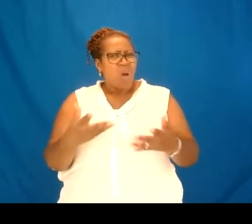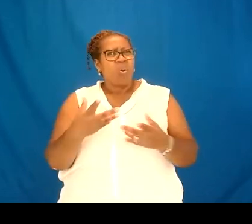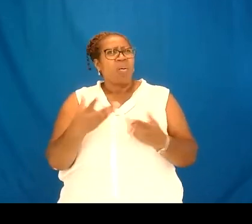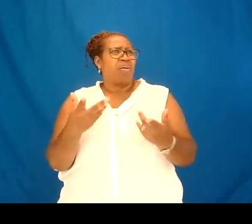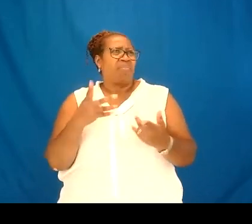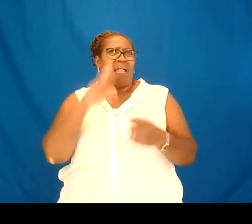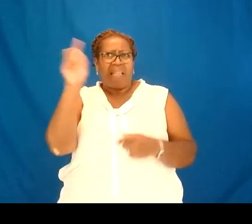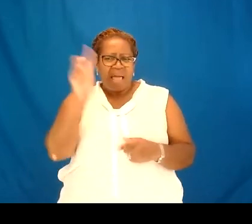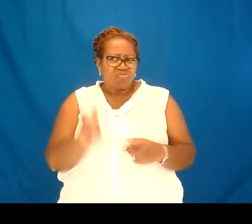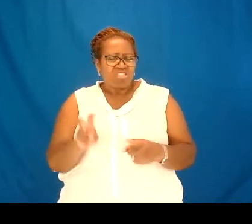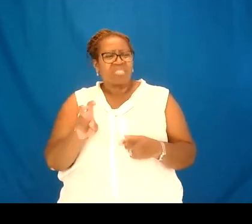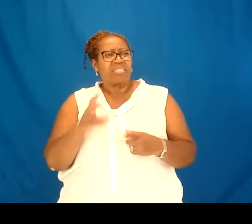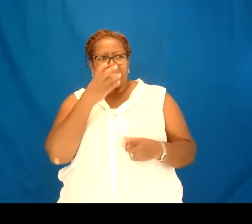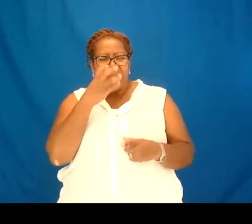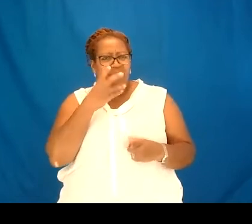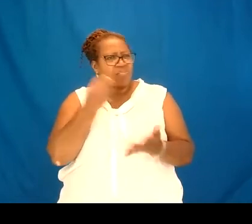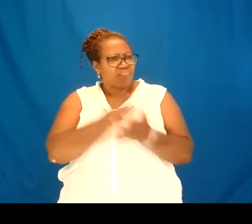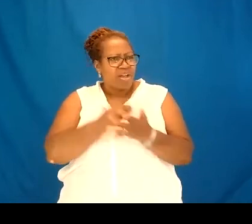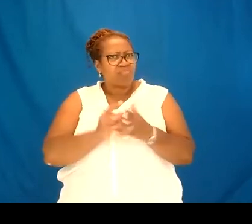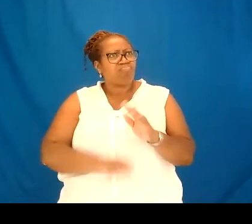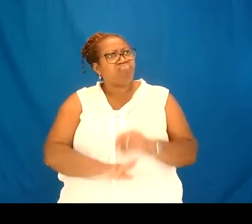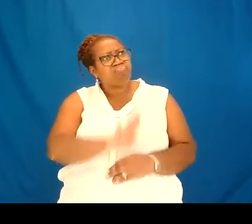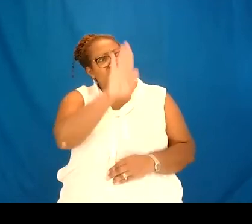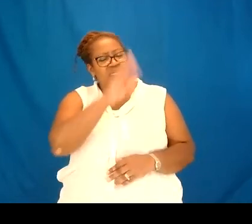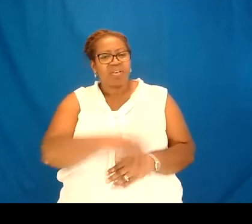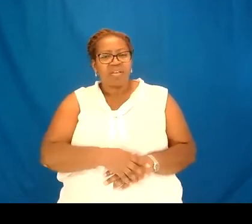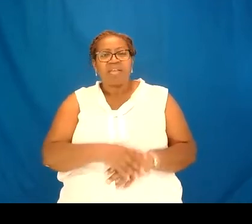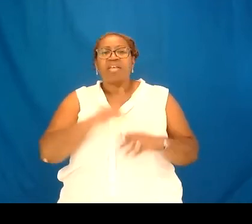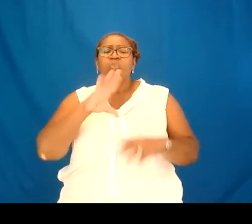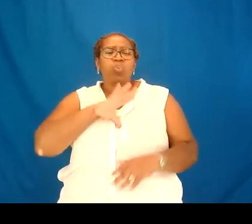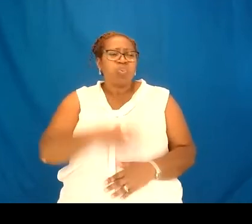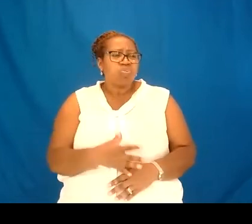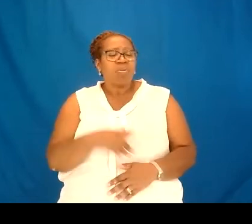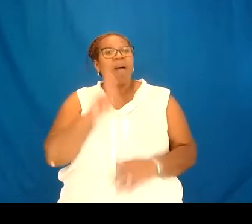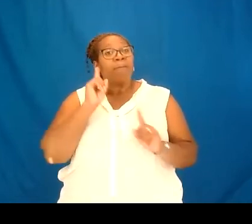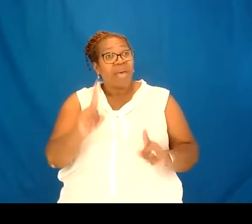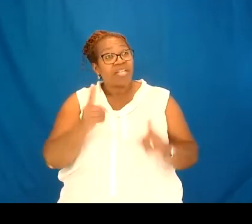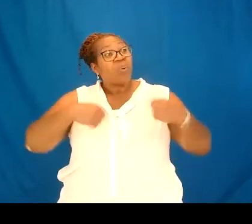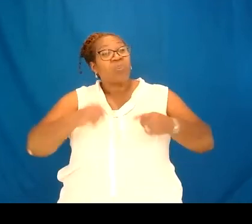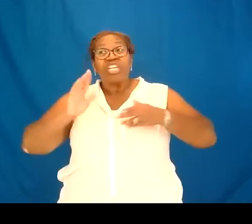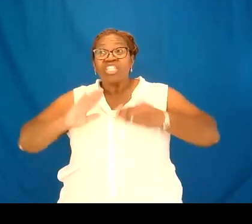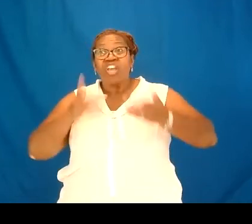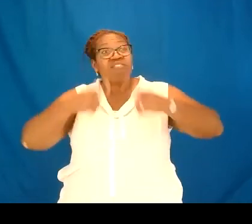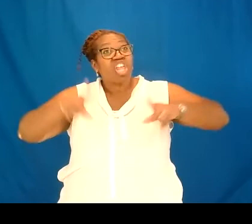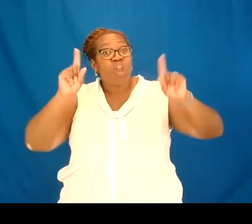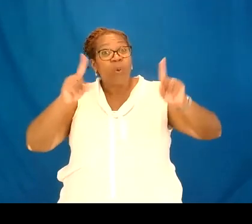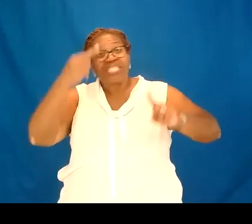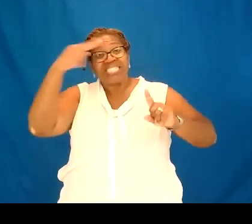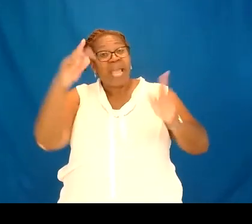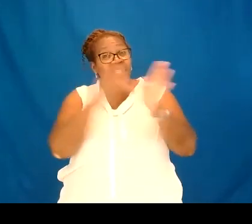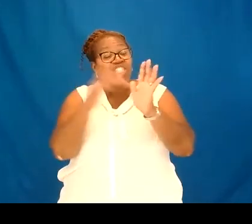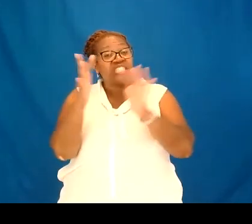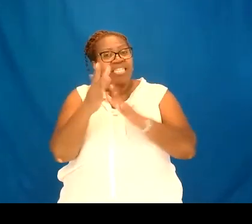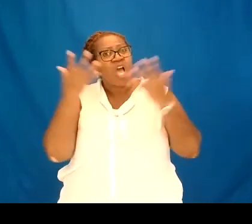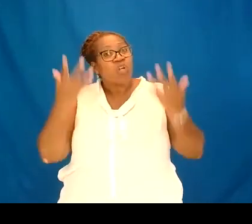You must be tired. But there's a Lord that we serve. His name is Jesus. And today he's saying, come